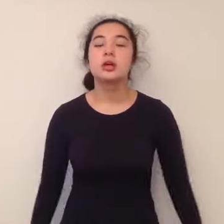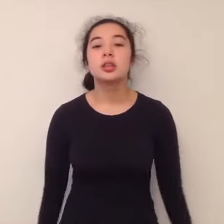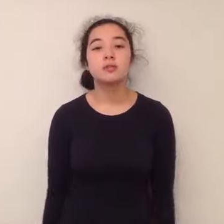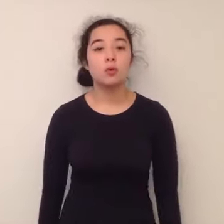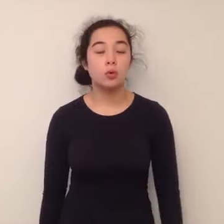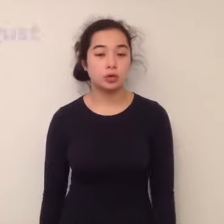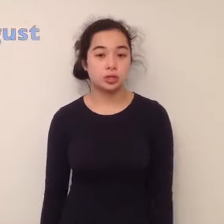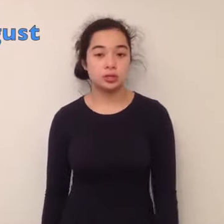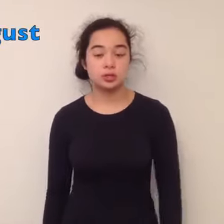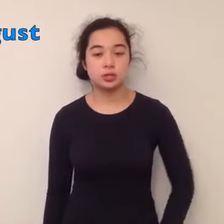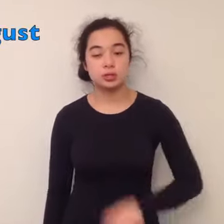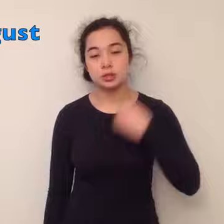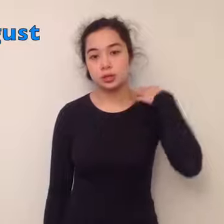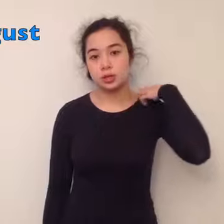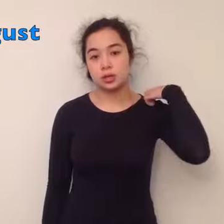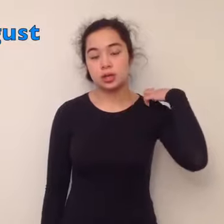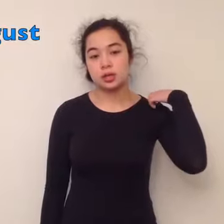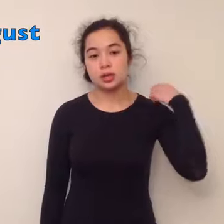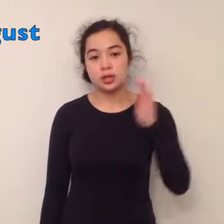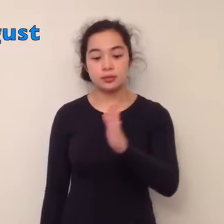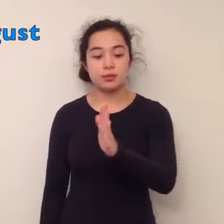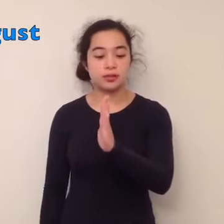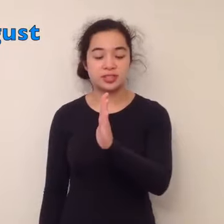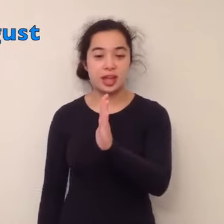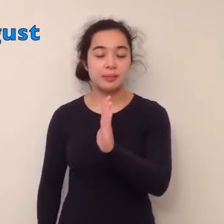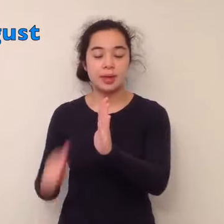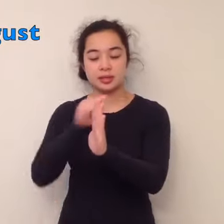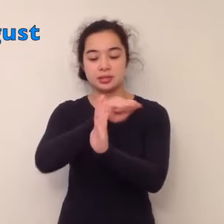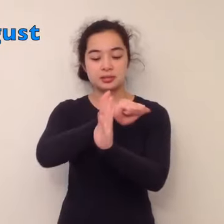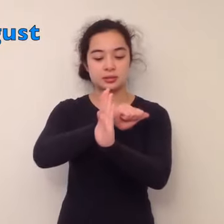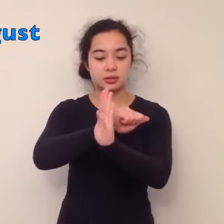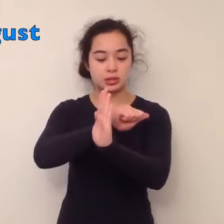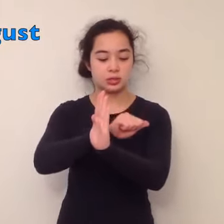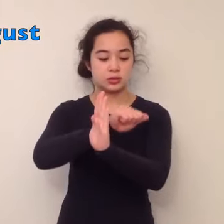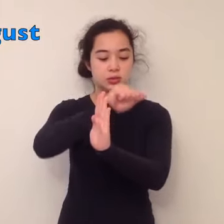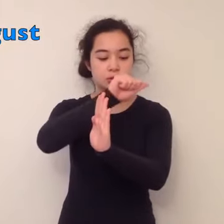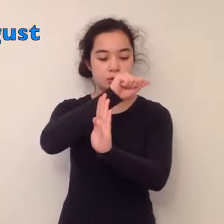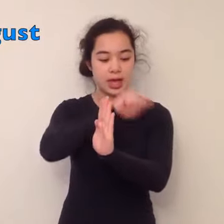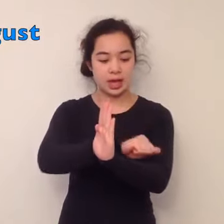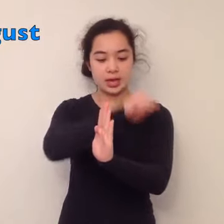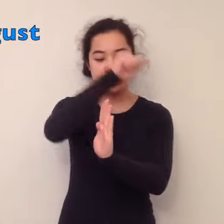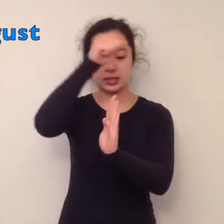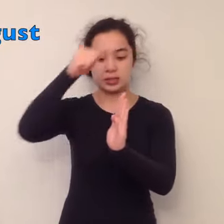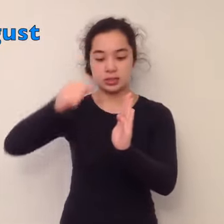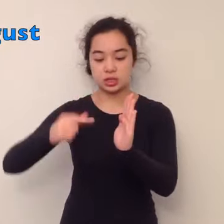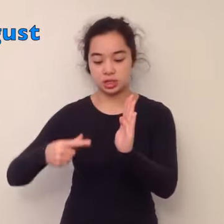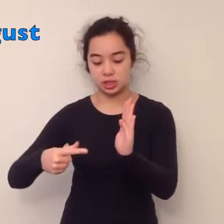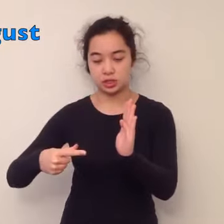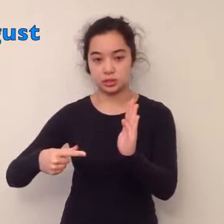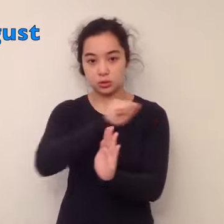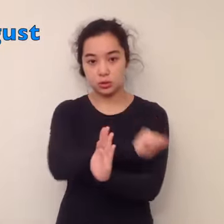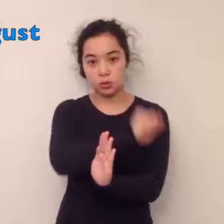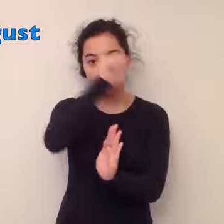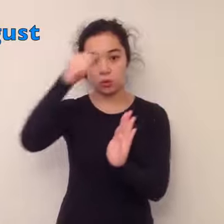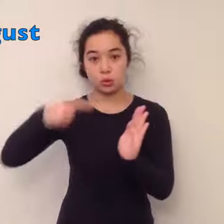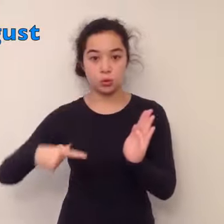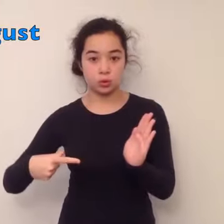then for August, follows the same pattern, it's continuous, so A to G.